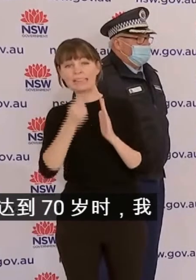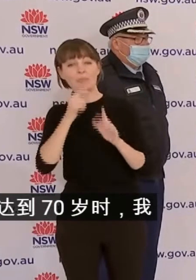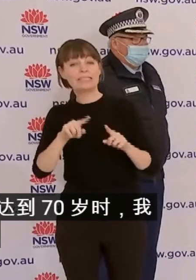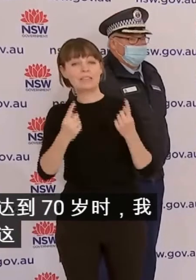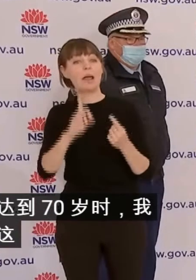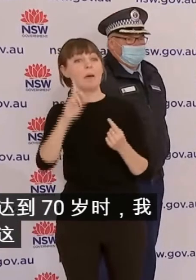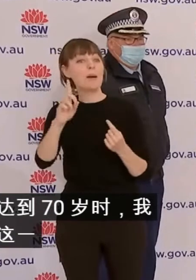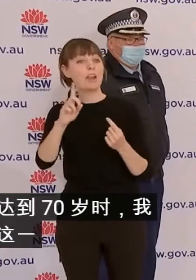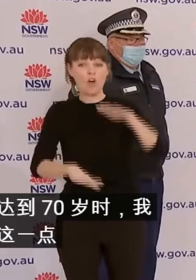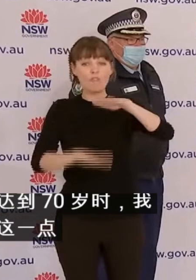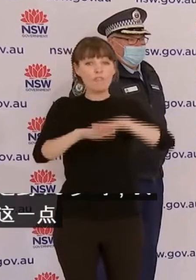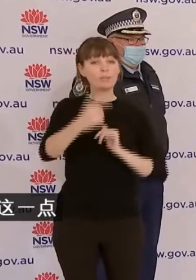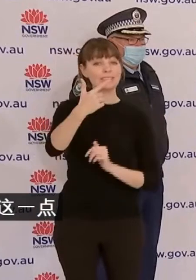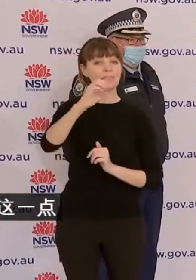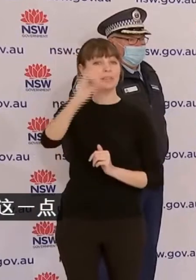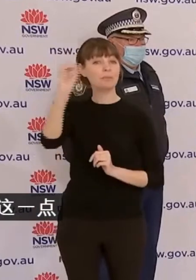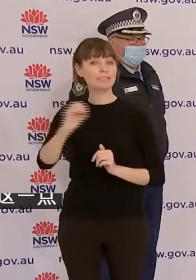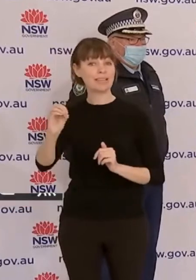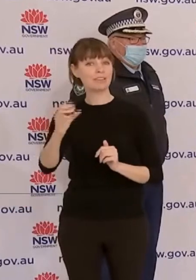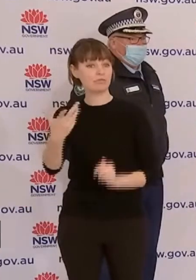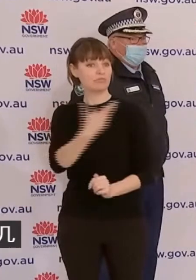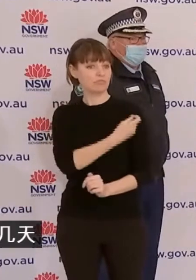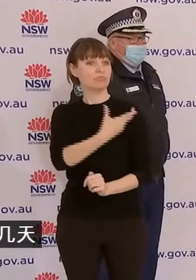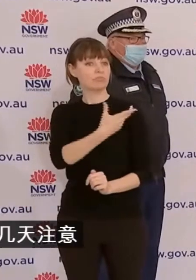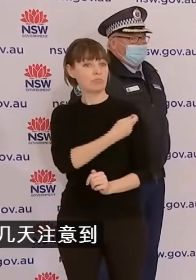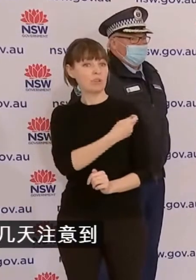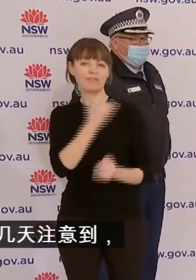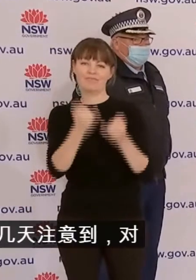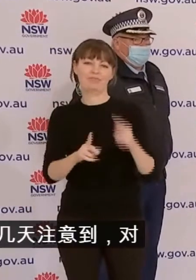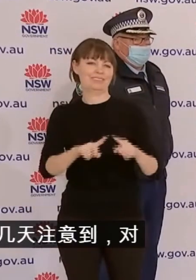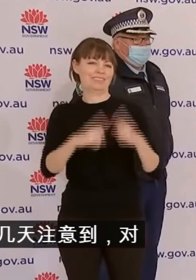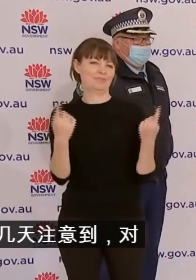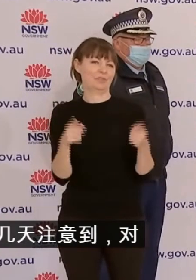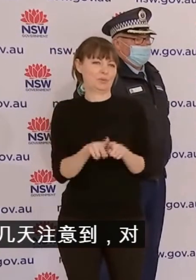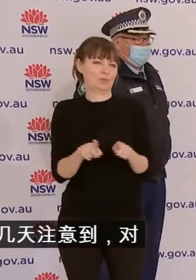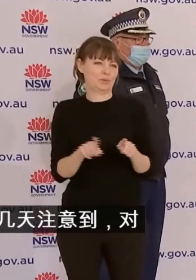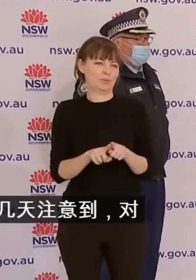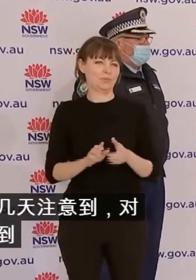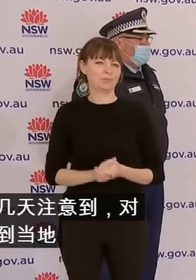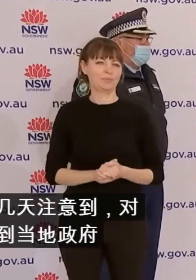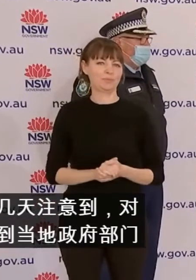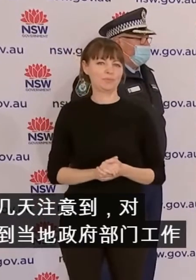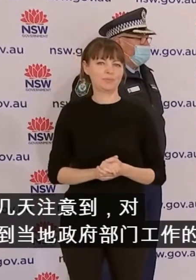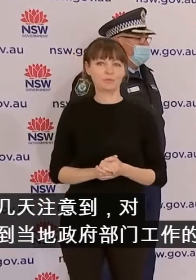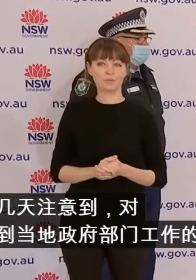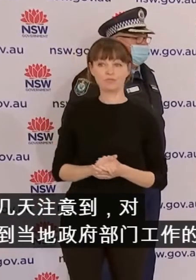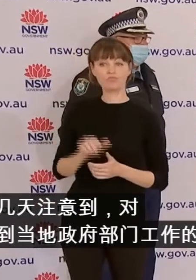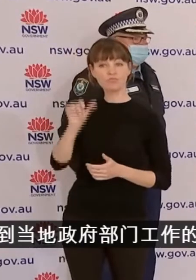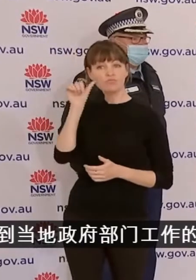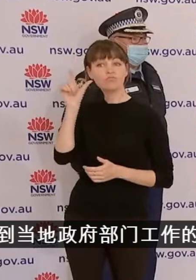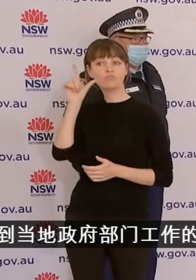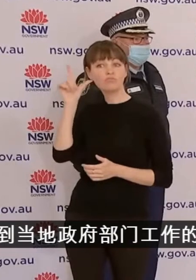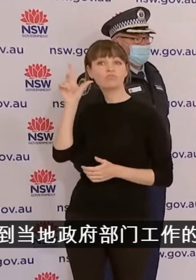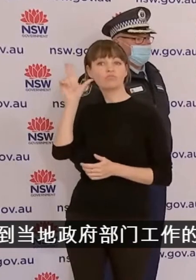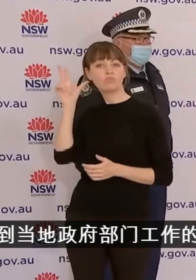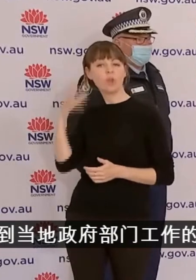very clear about that. Please know, for example, we've noticed in the last few days a huge demand for people who want to get back